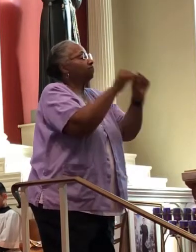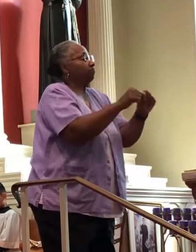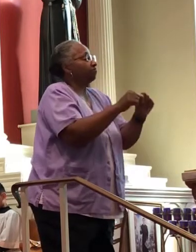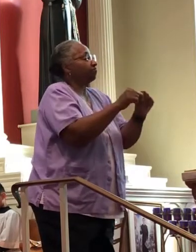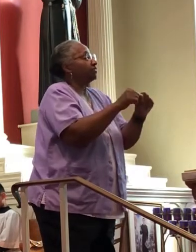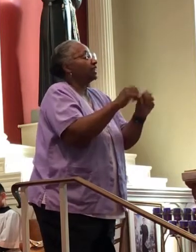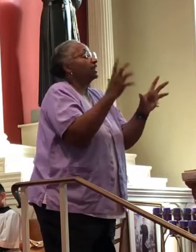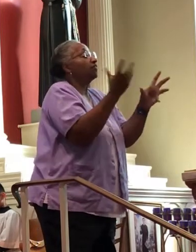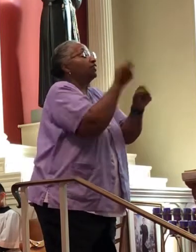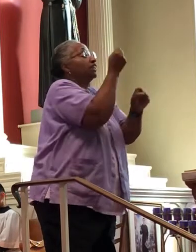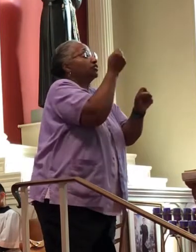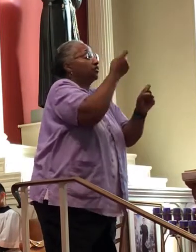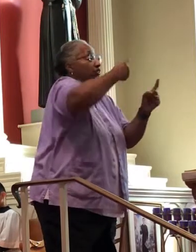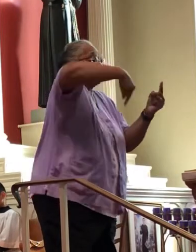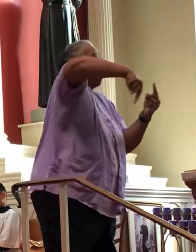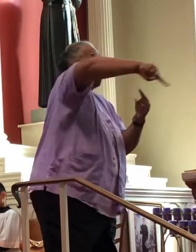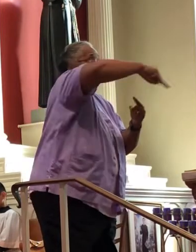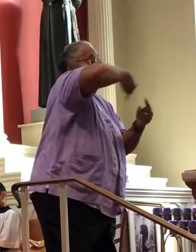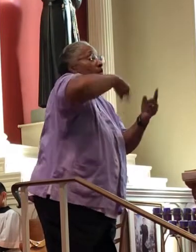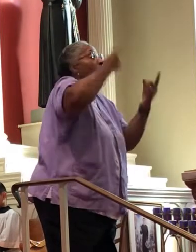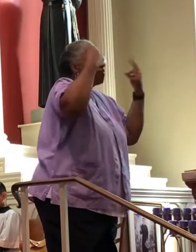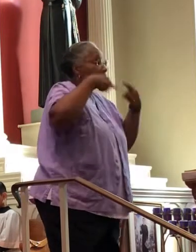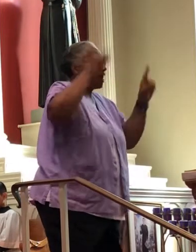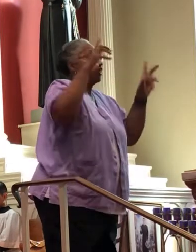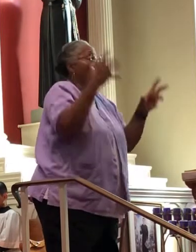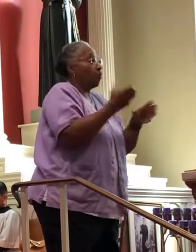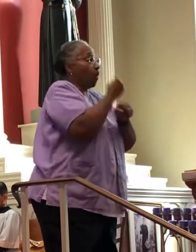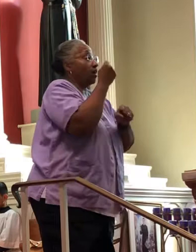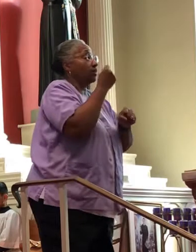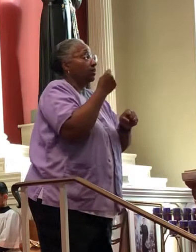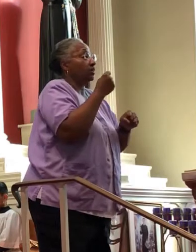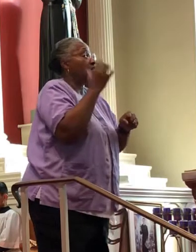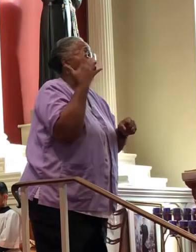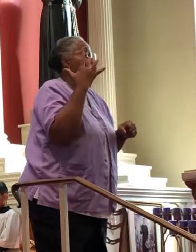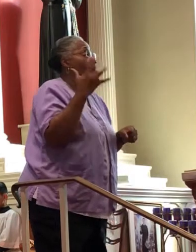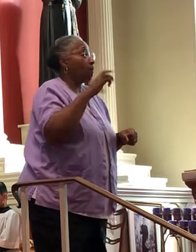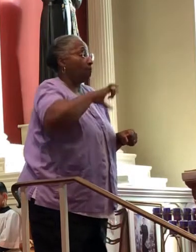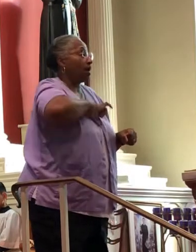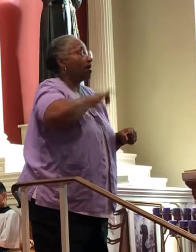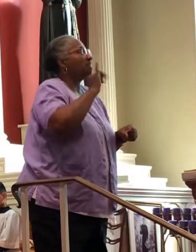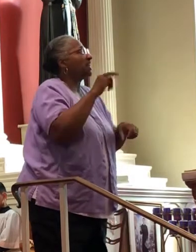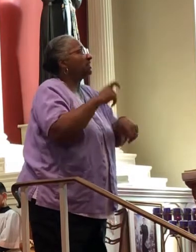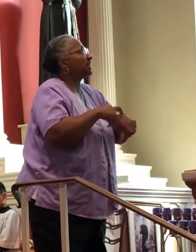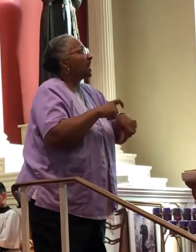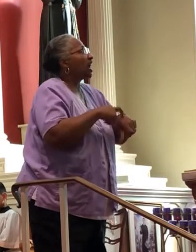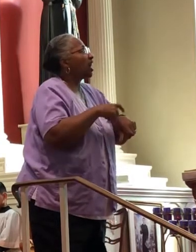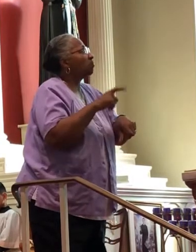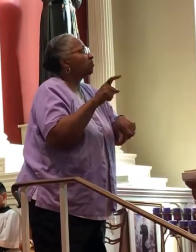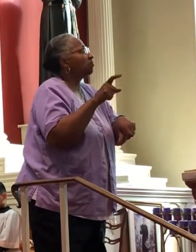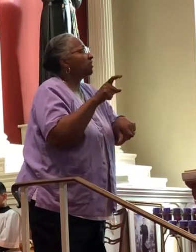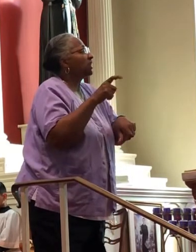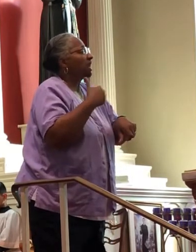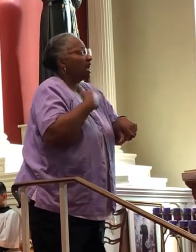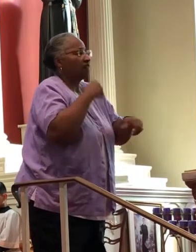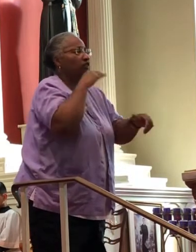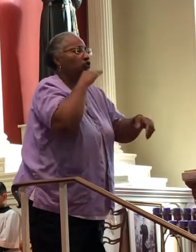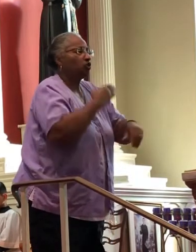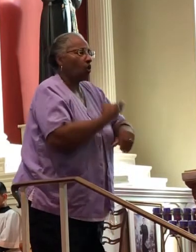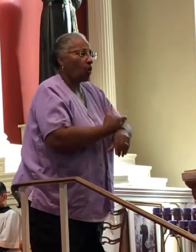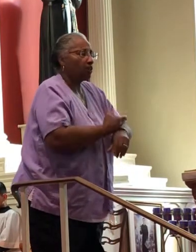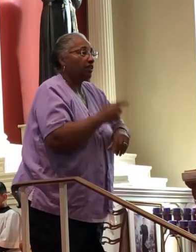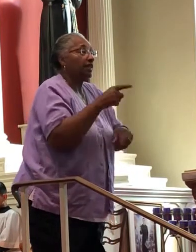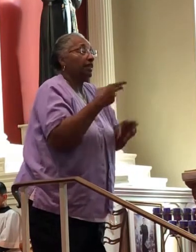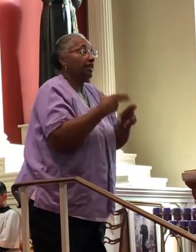that competition, when he finally won the gold, he took, at that time he had a daughter, now he had a daughter, and he had named his